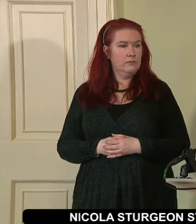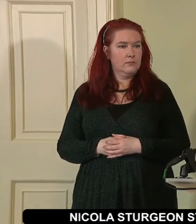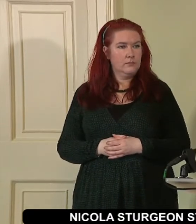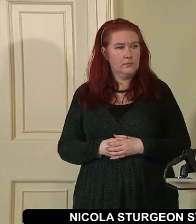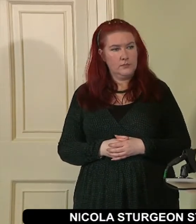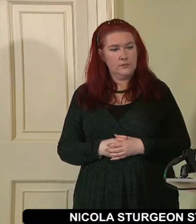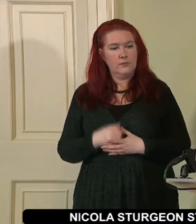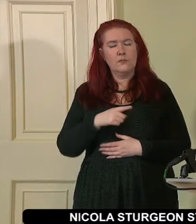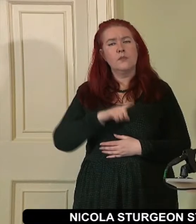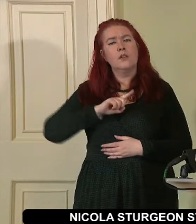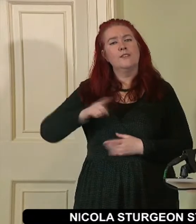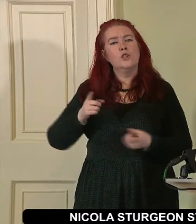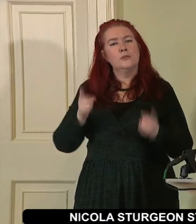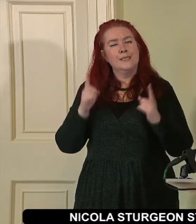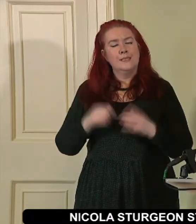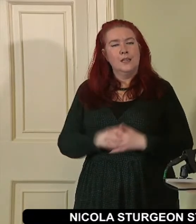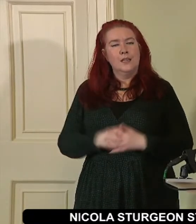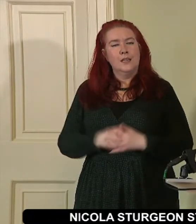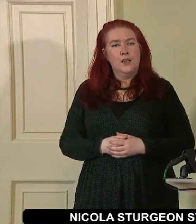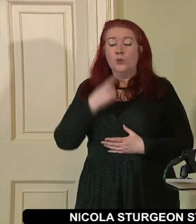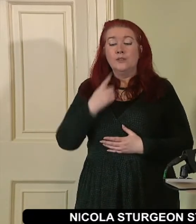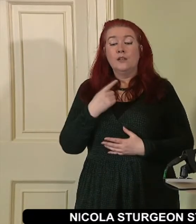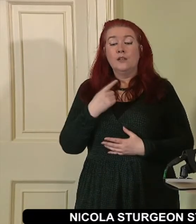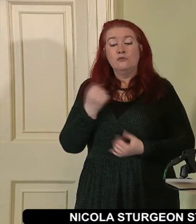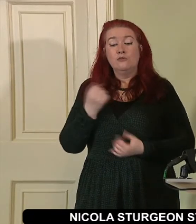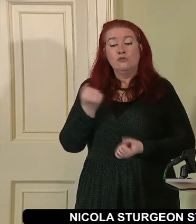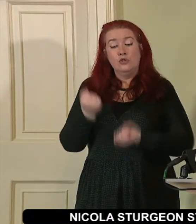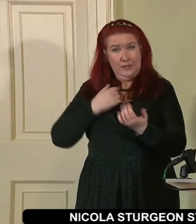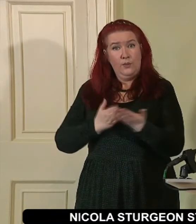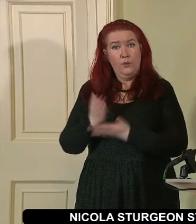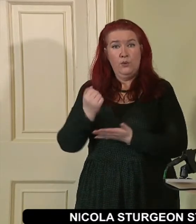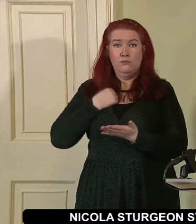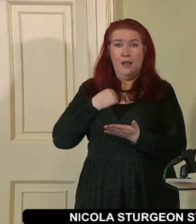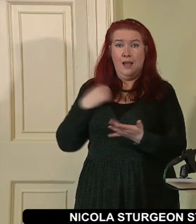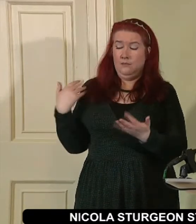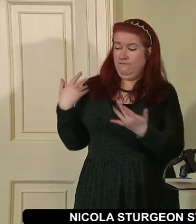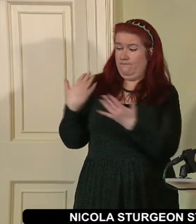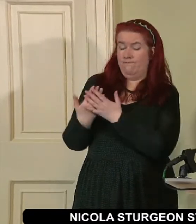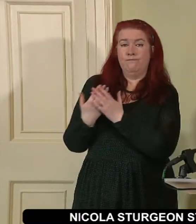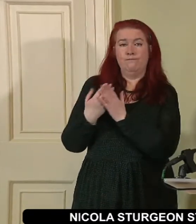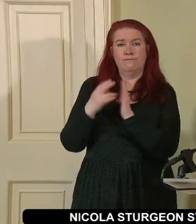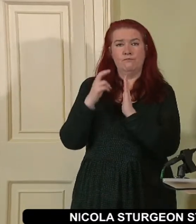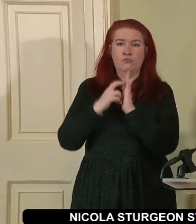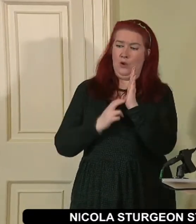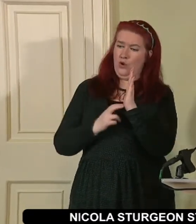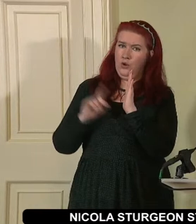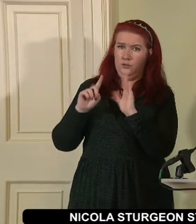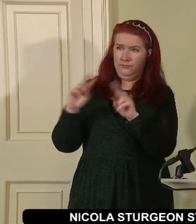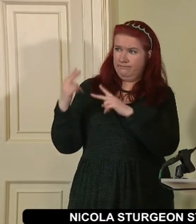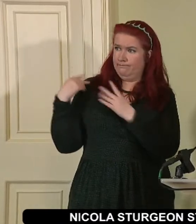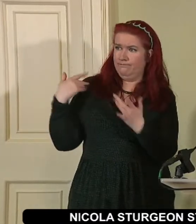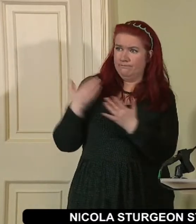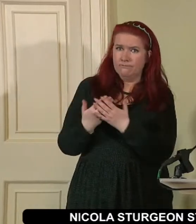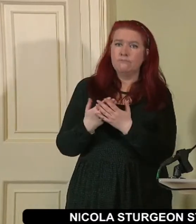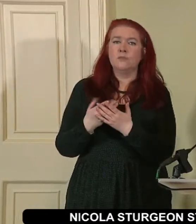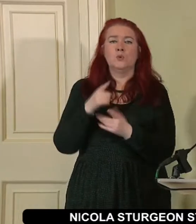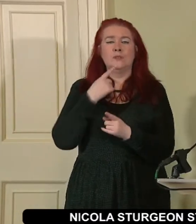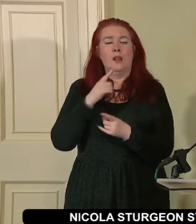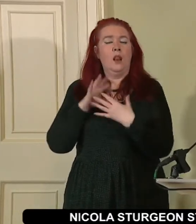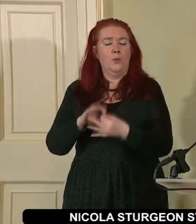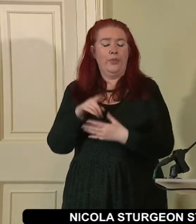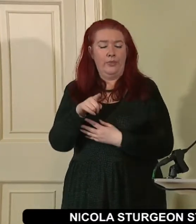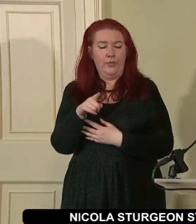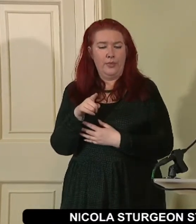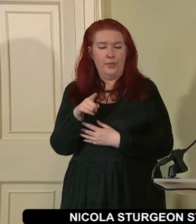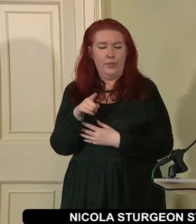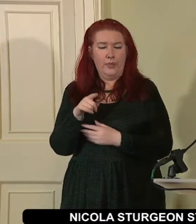First Minister, you said, judge me on my record, didn't you? You remember saying that in the context of the education attainment gap between